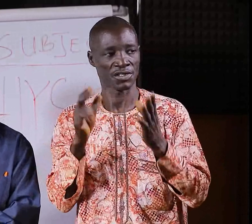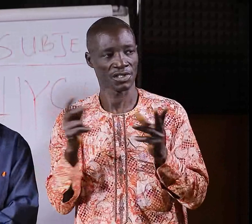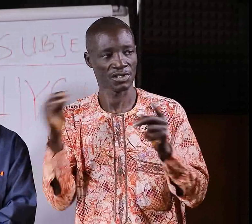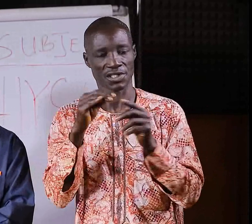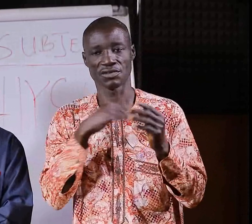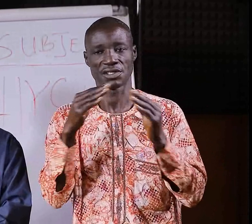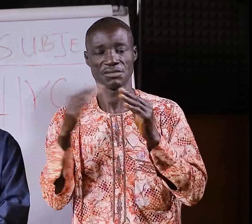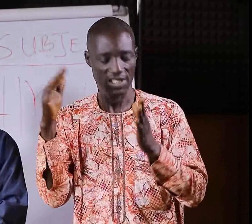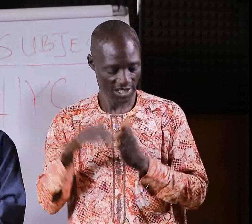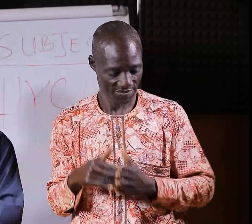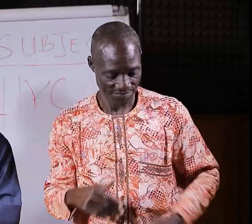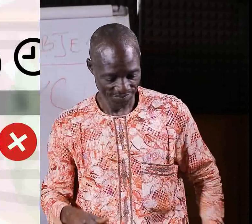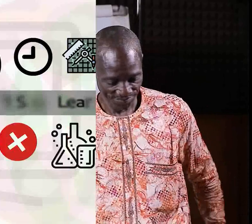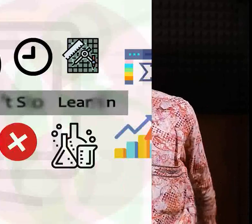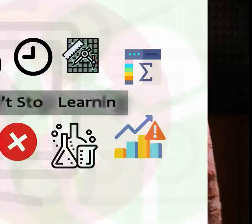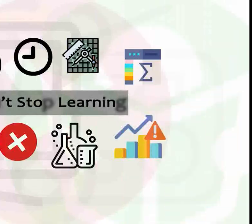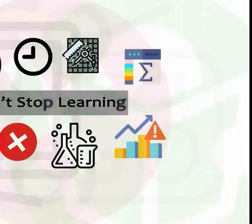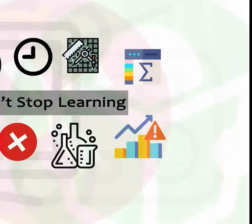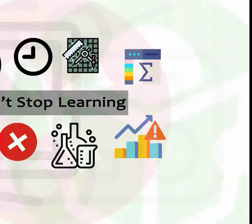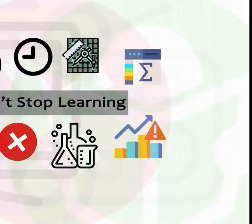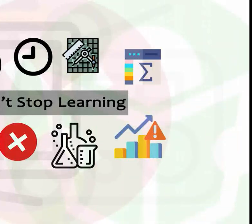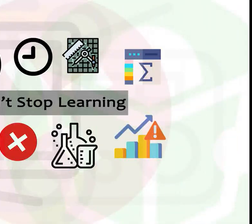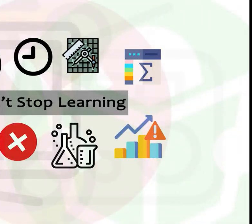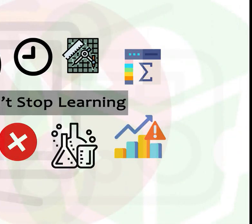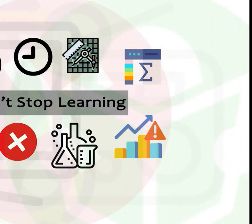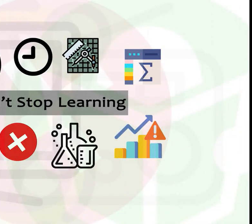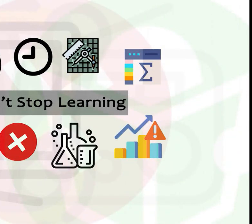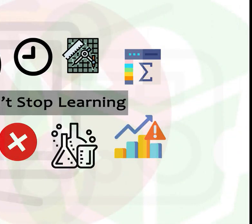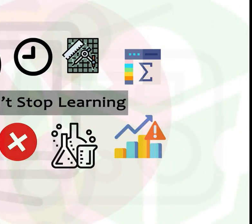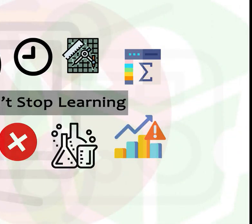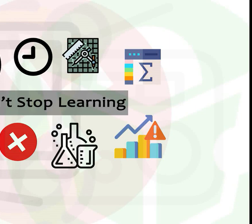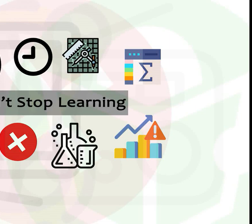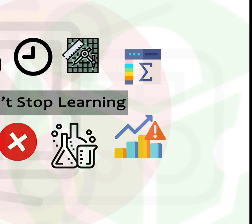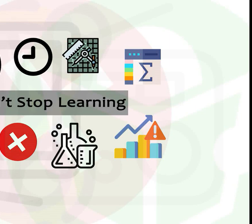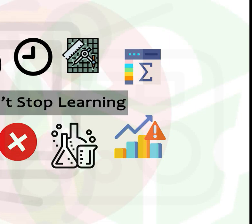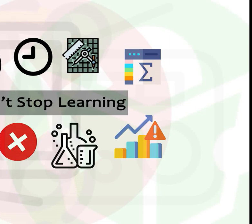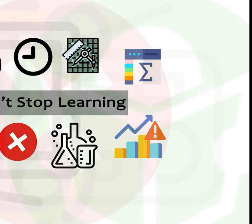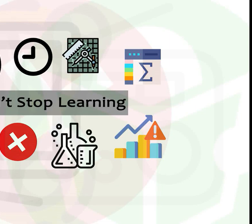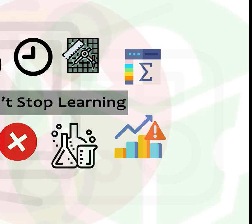we meet in our next class. God bless you.